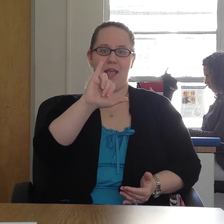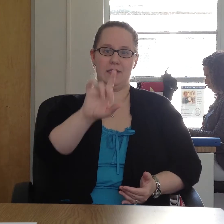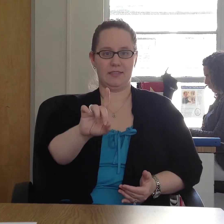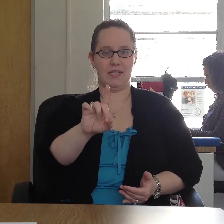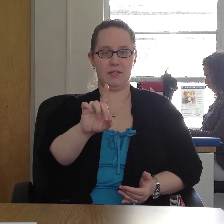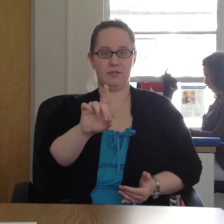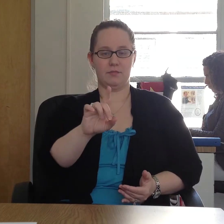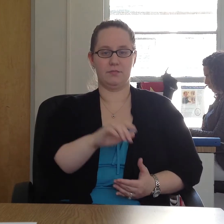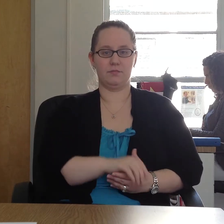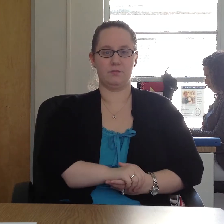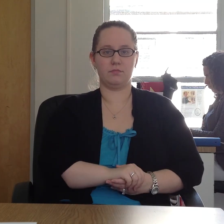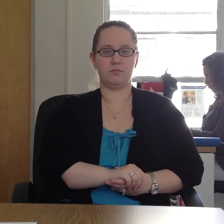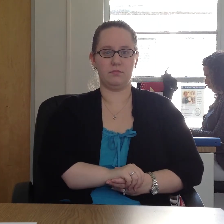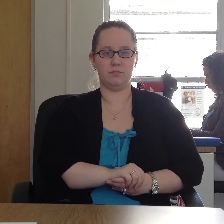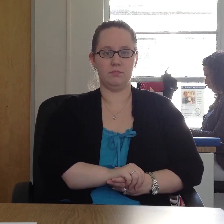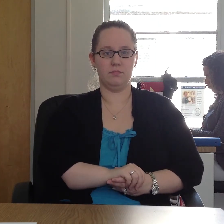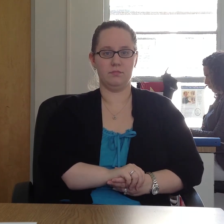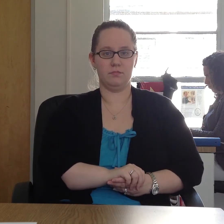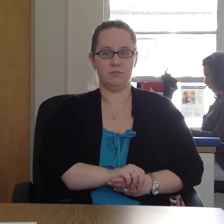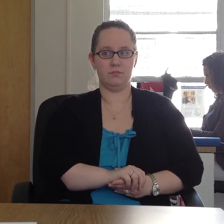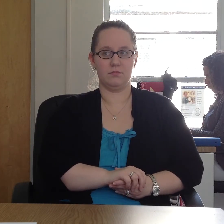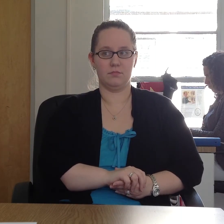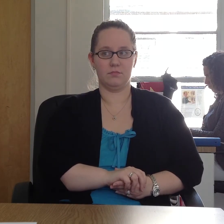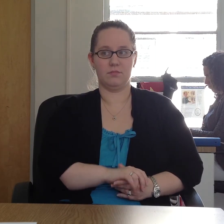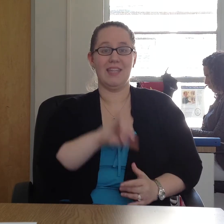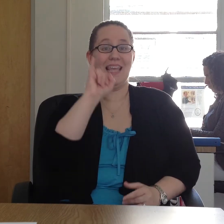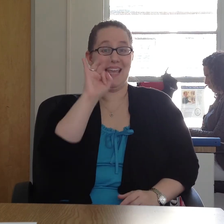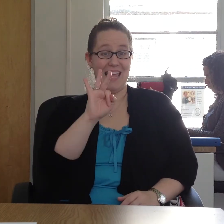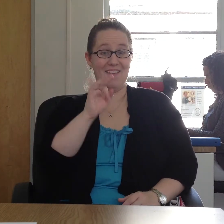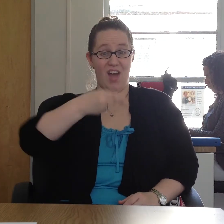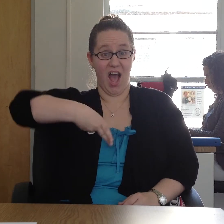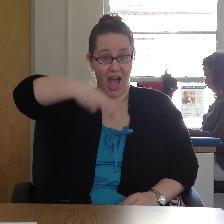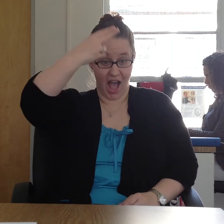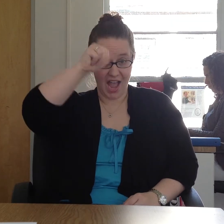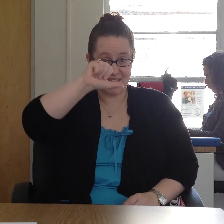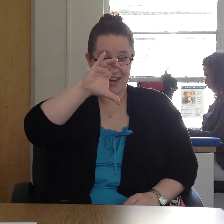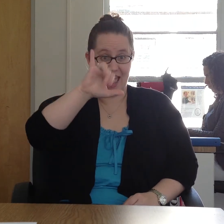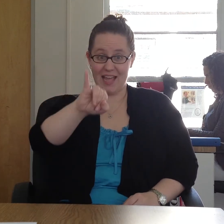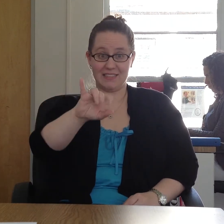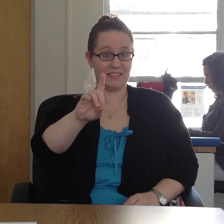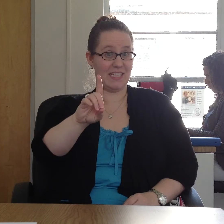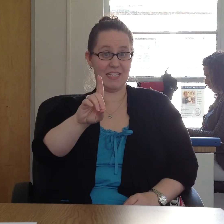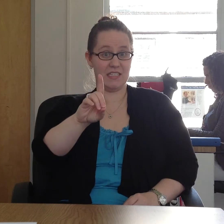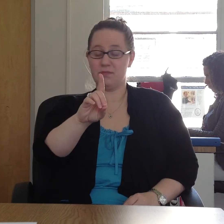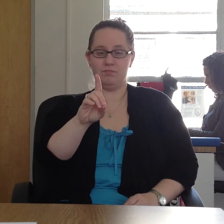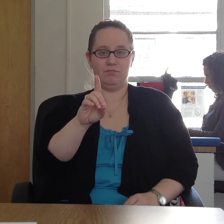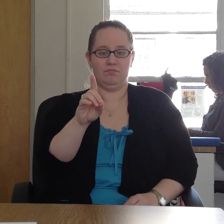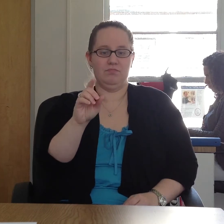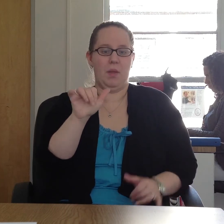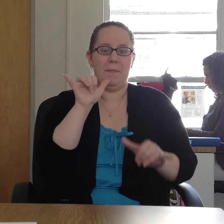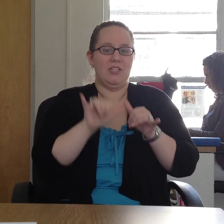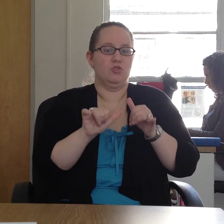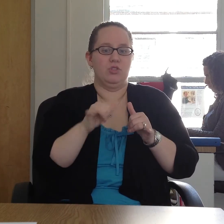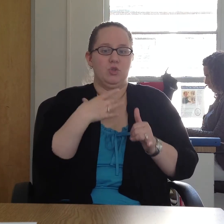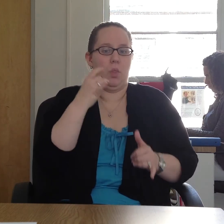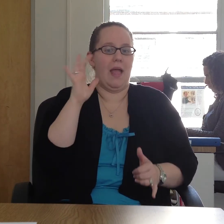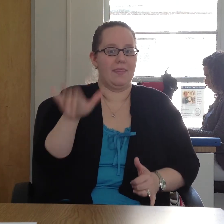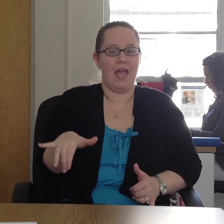of acidity deter bacterial growth. This is why vinegar, which is an acid, is used